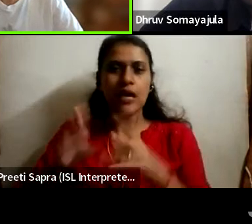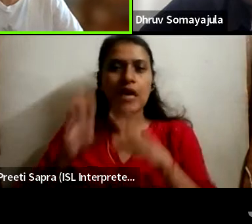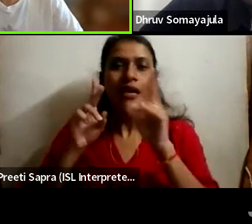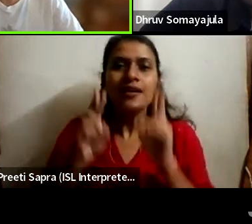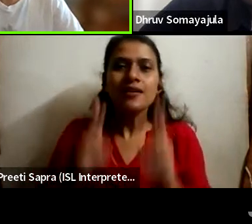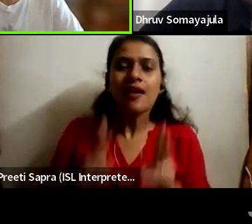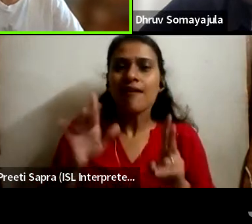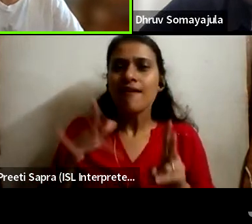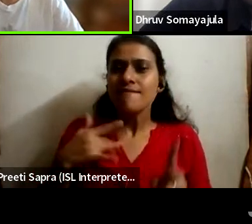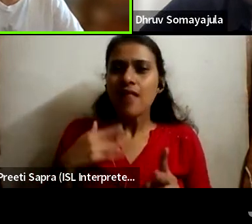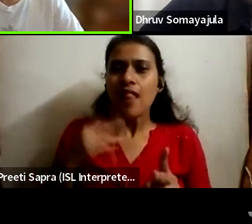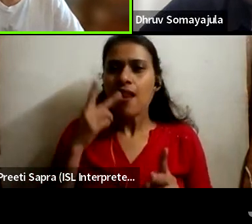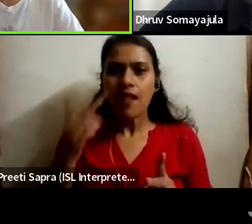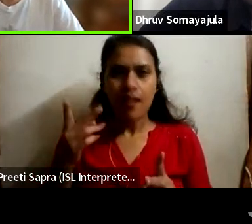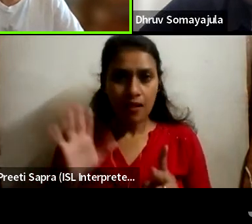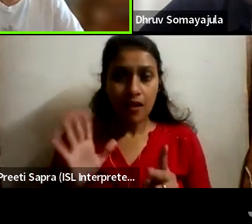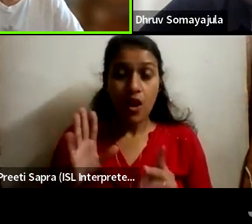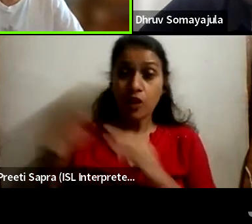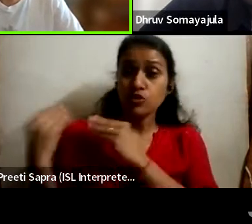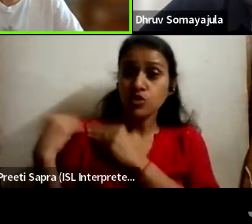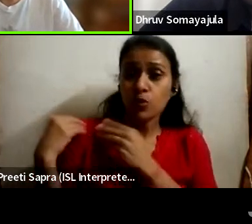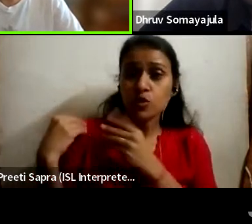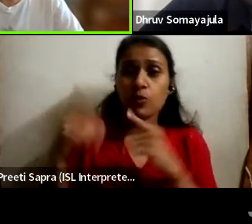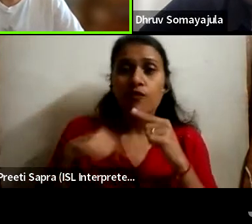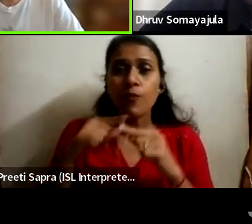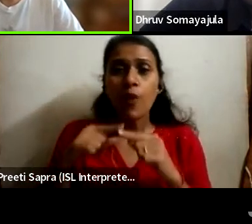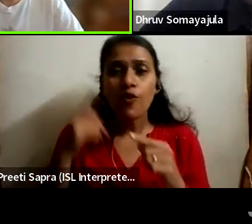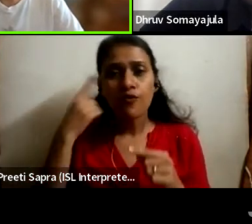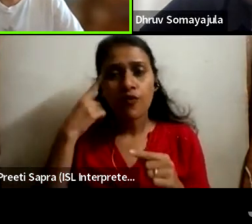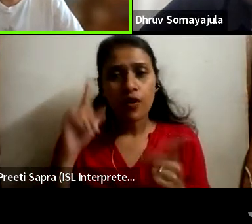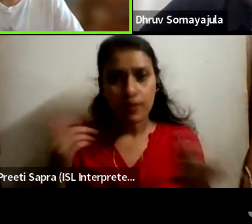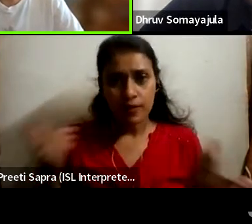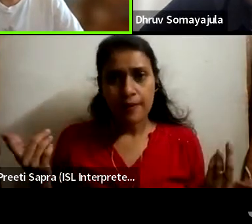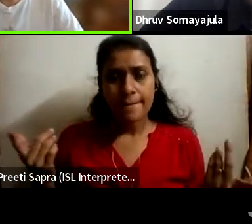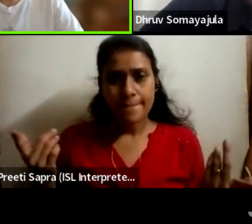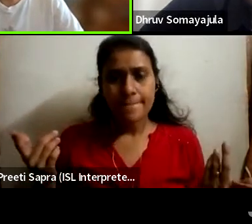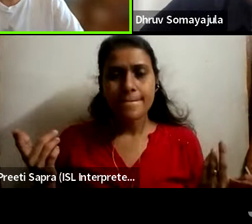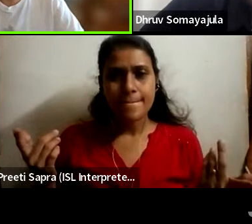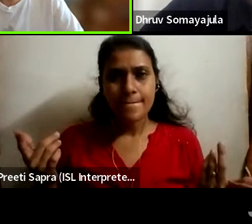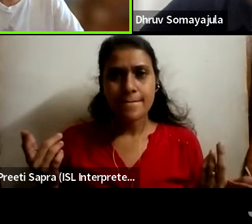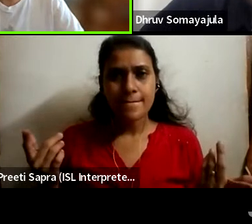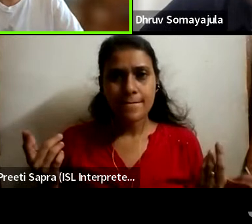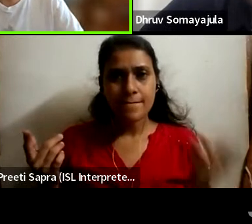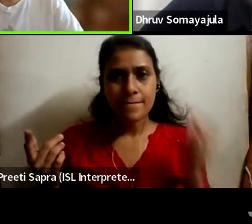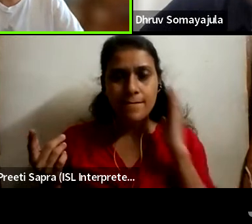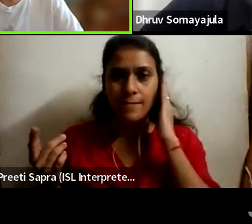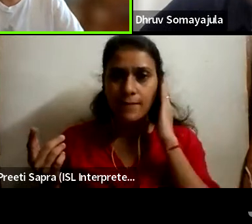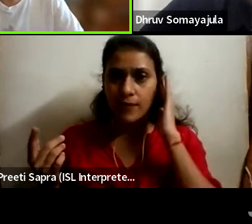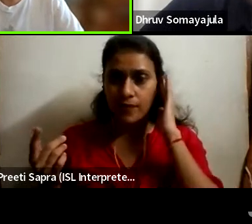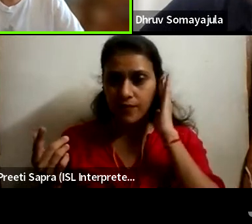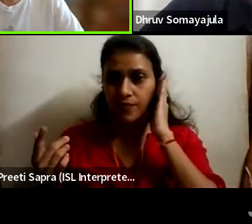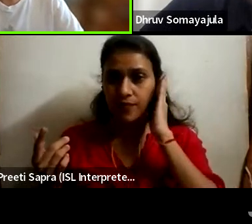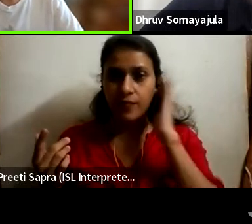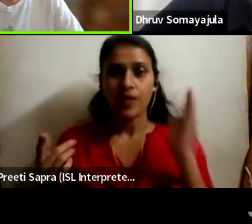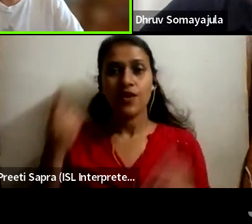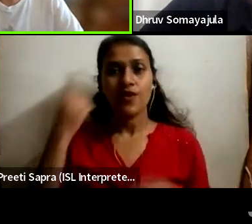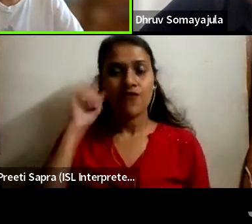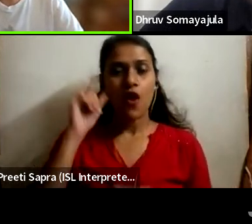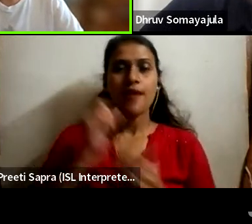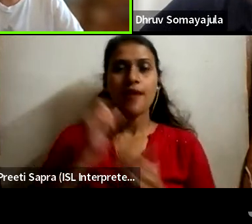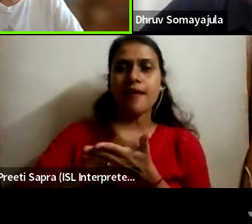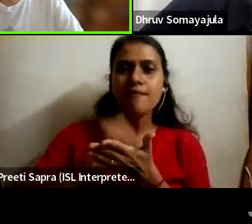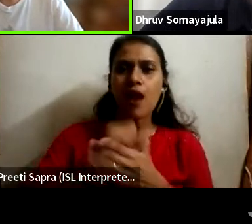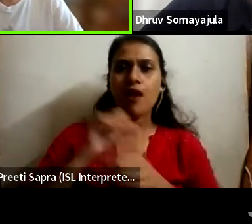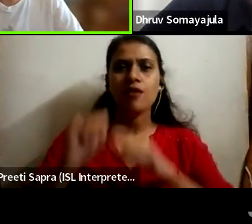actually then, ultimately responsible for putting these, regulatory requirements into practice, end